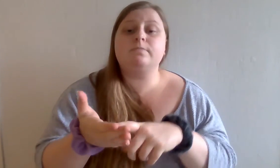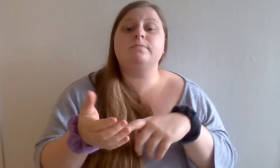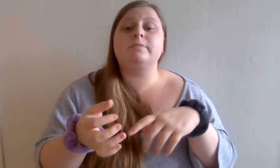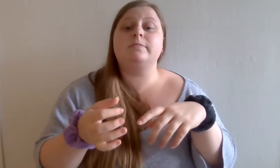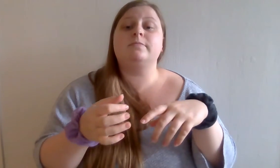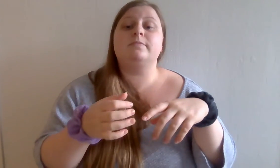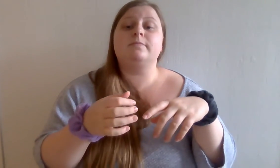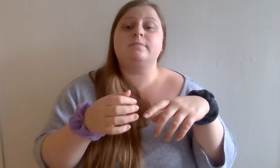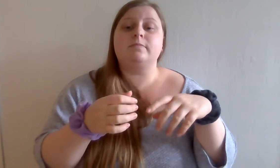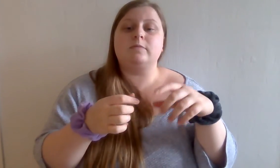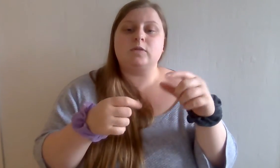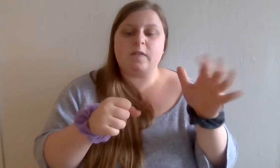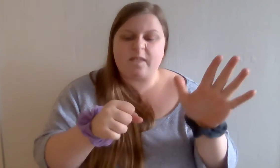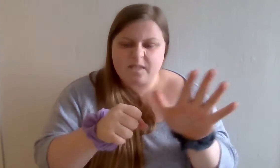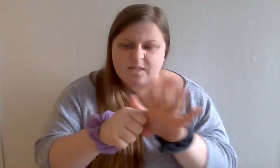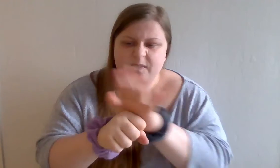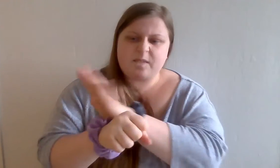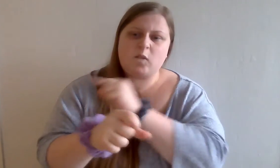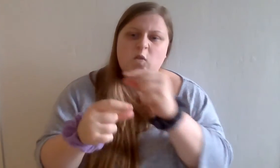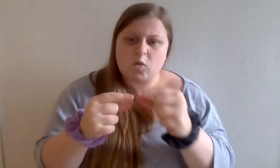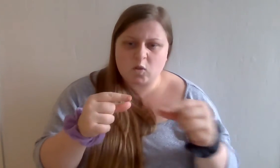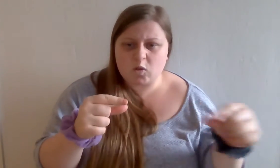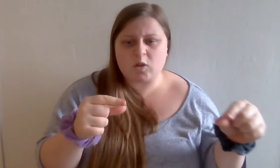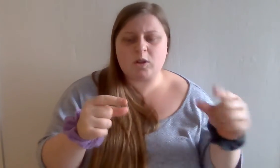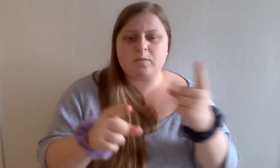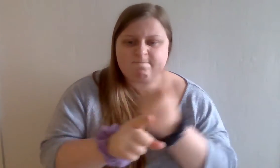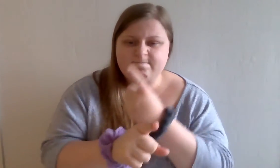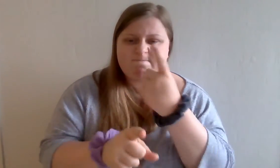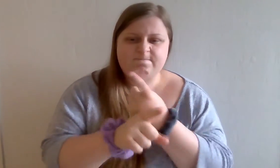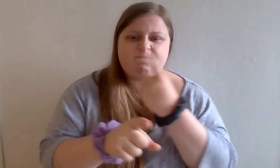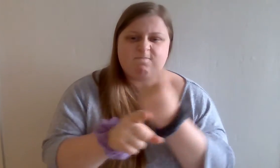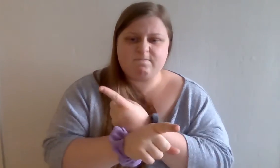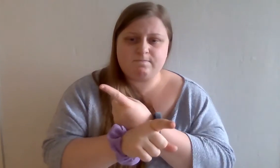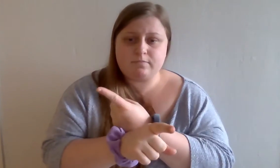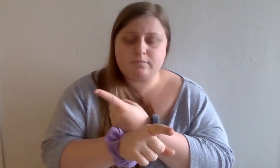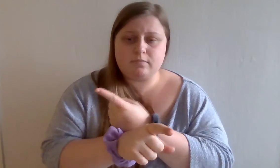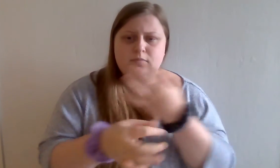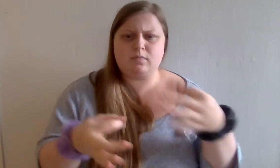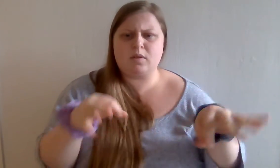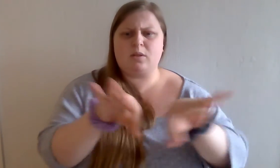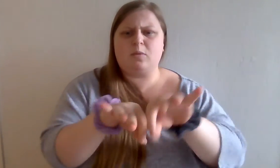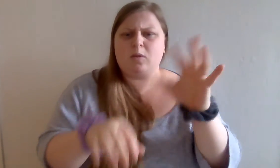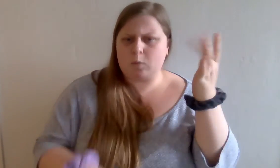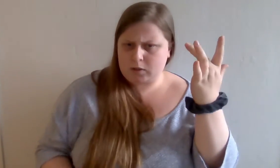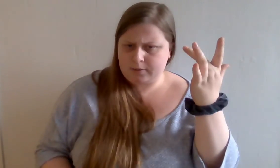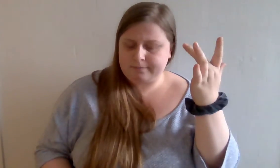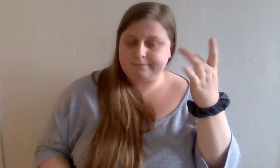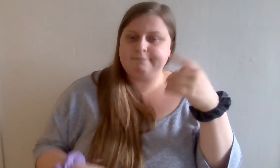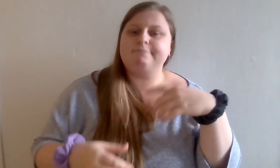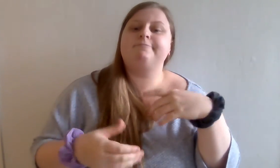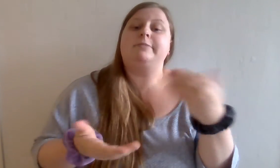It's important to recognize that she used a grammatically correct sentence.